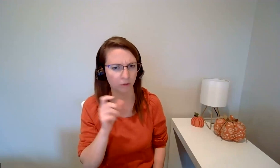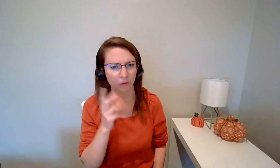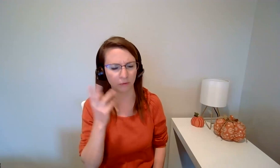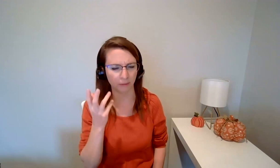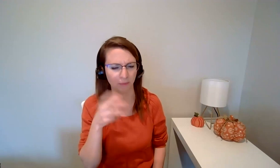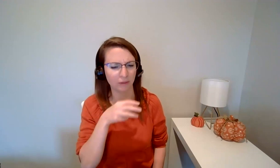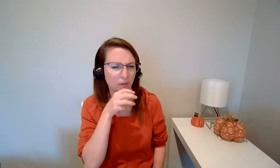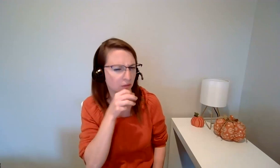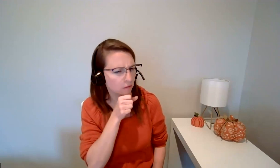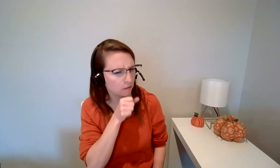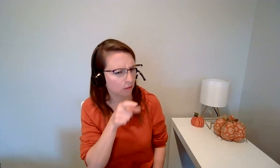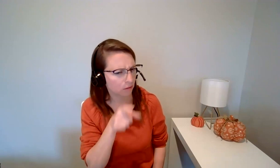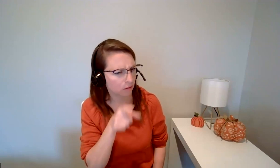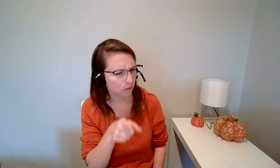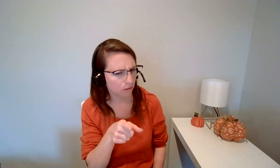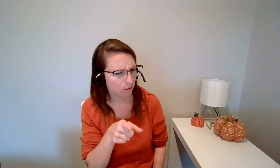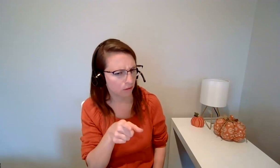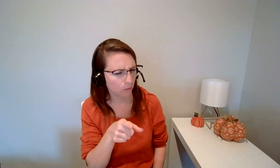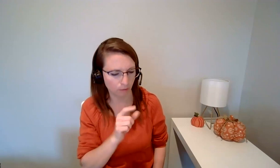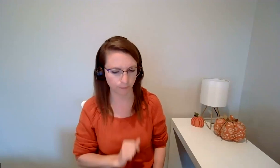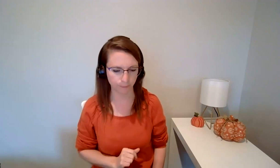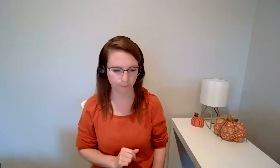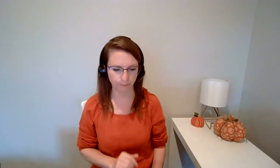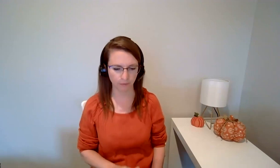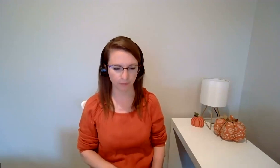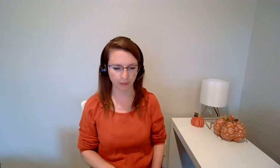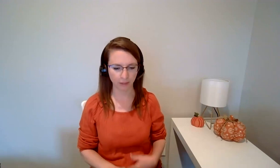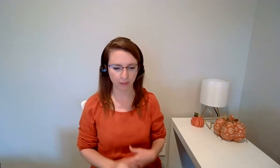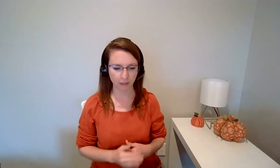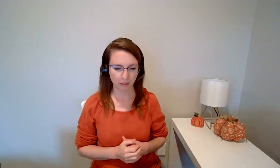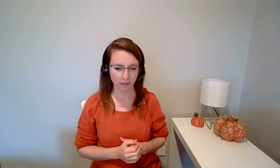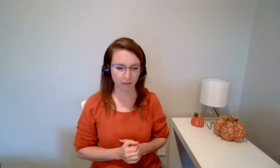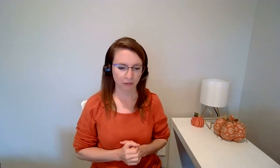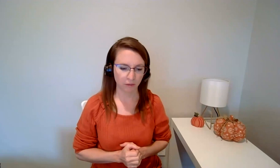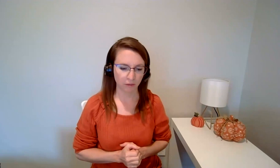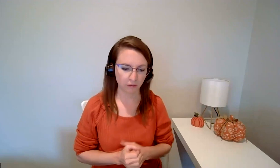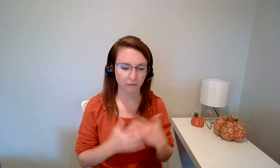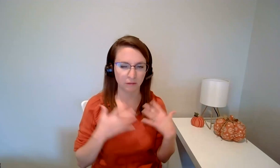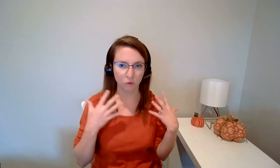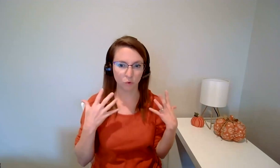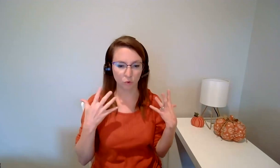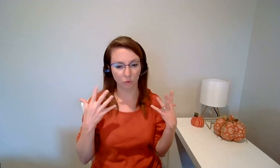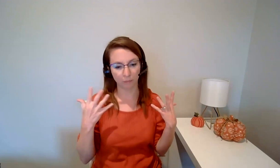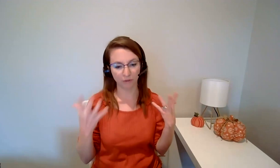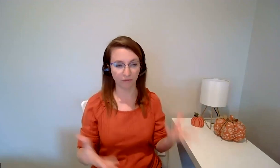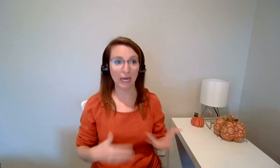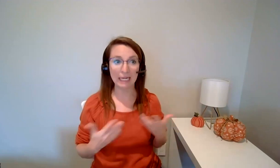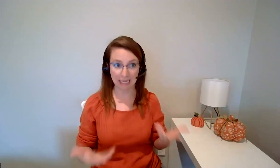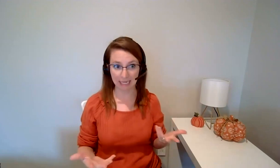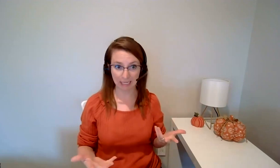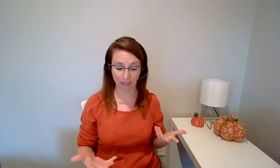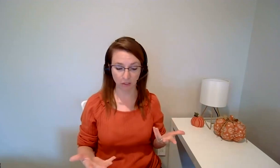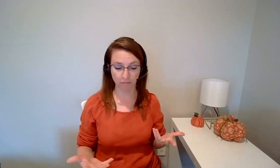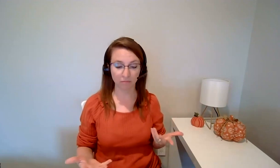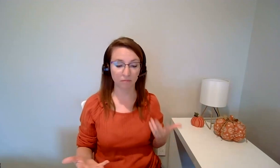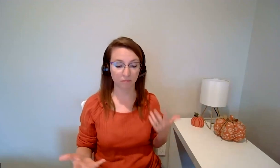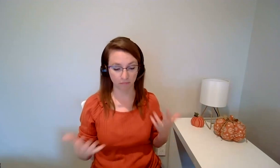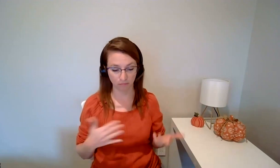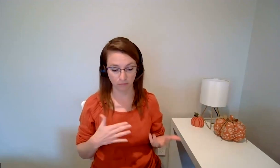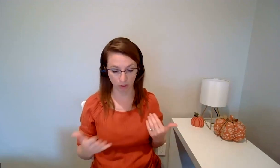is a WH question. How old are you? So to provide age, there are